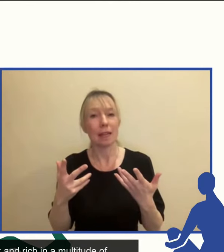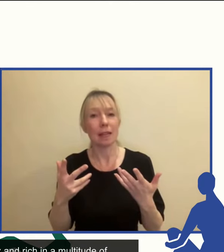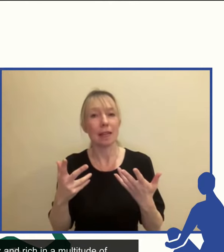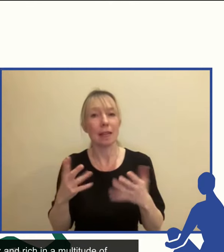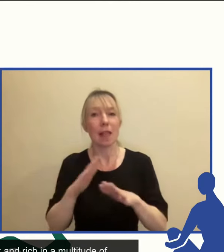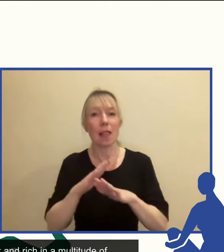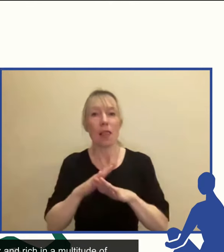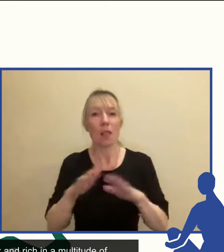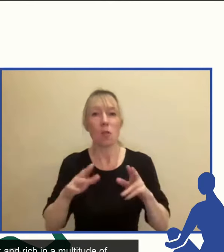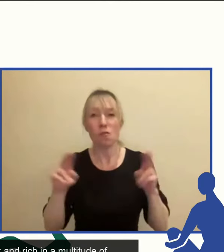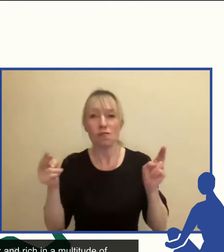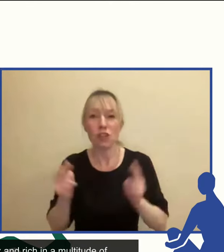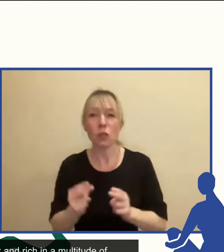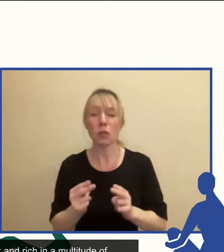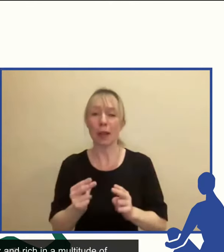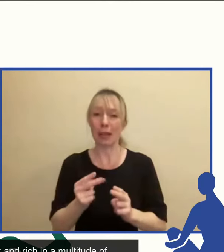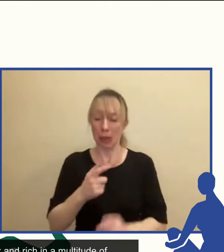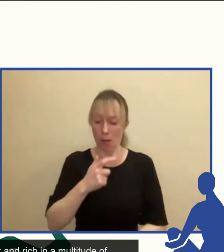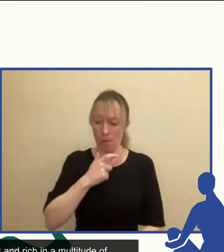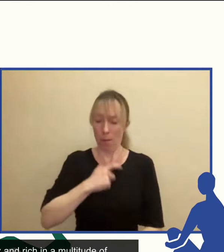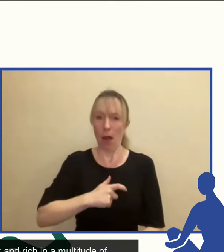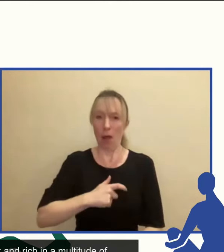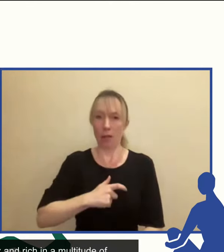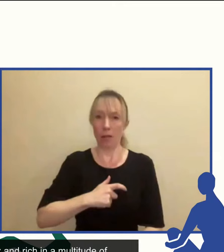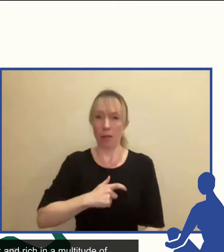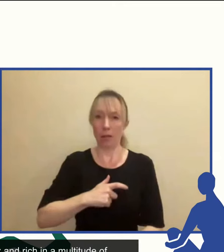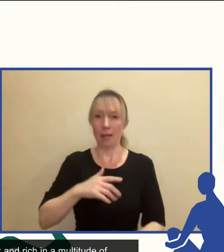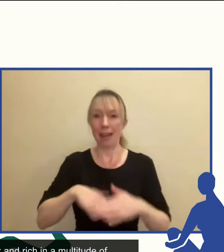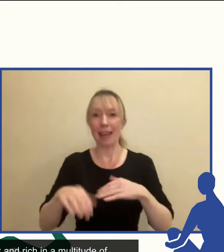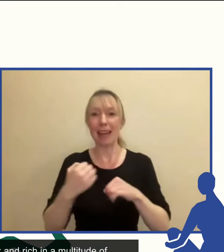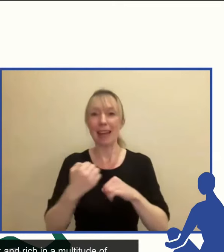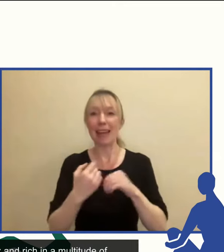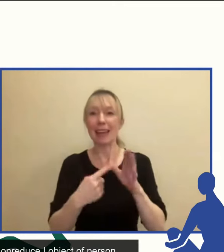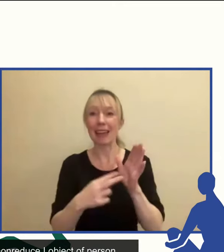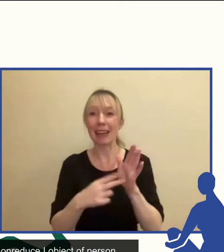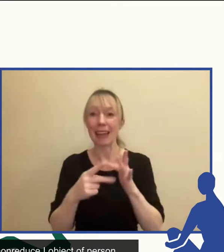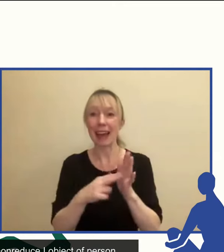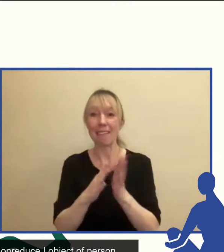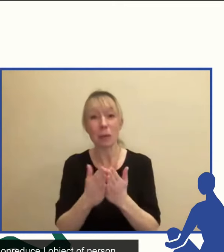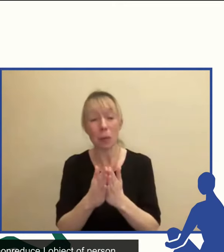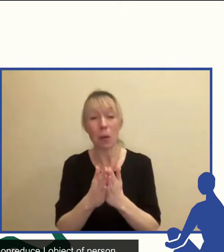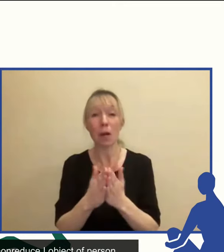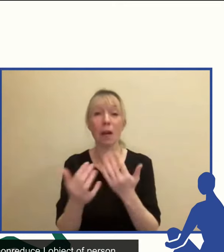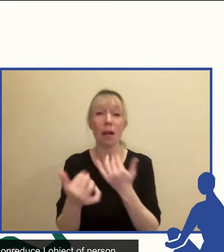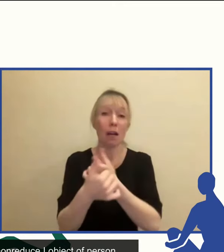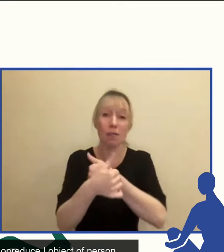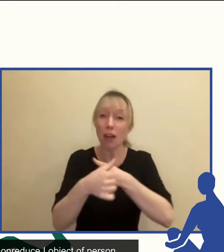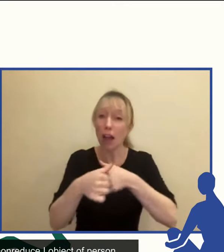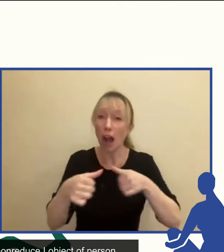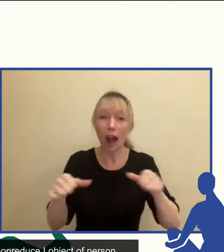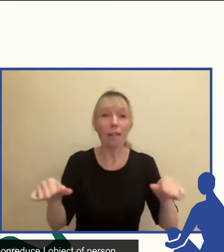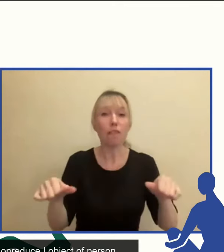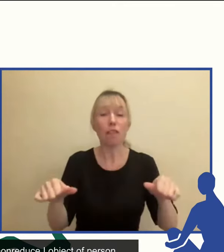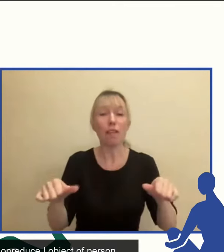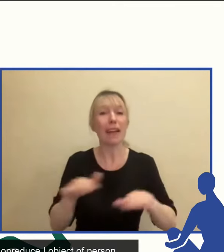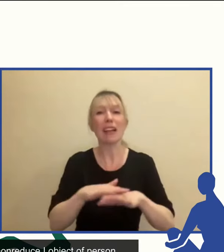non-reducibility of personhood that comes across in Gavin's book, that recovery isn't just